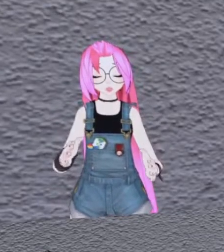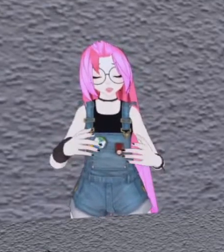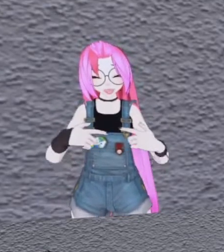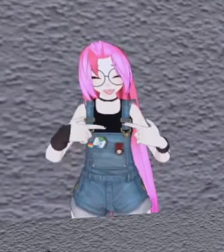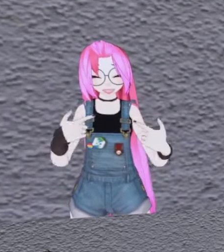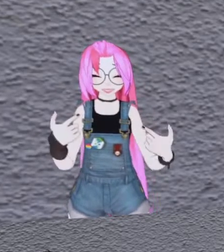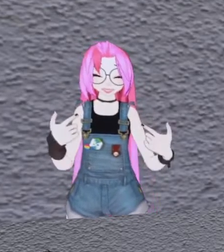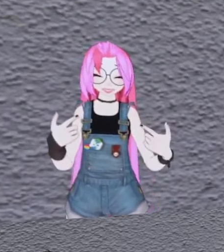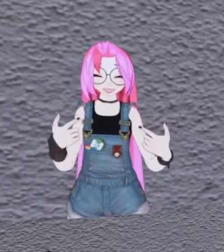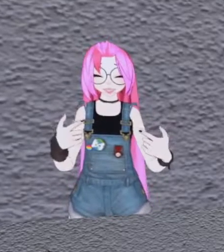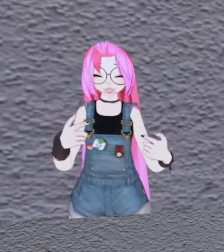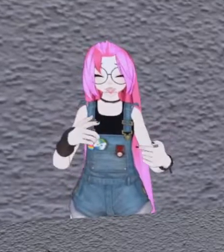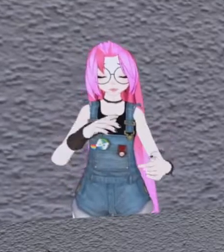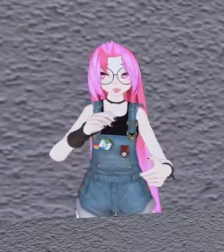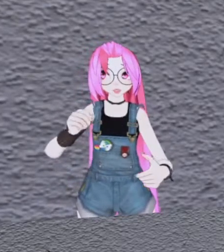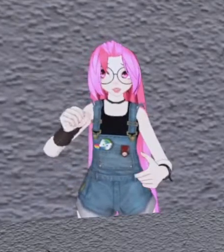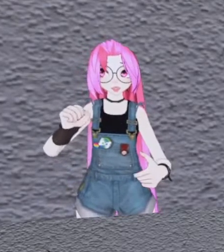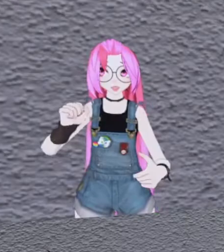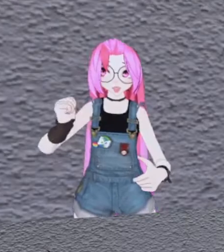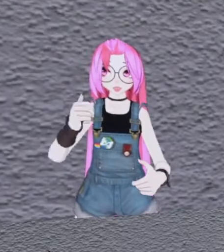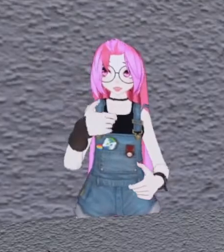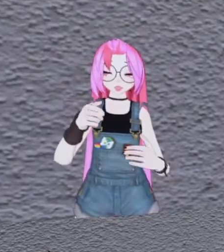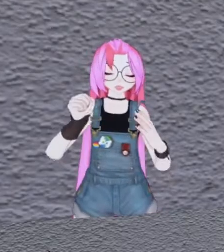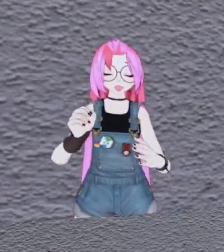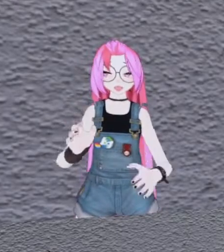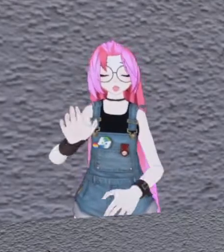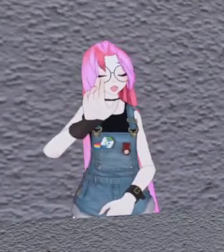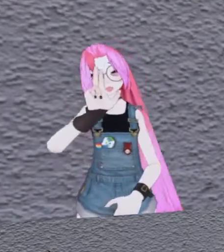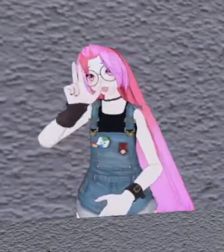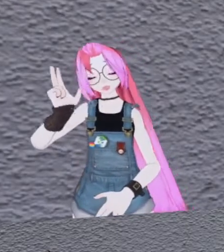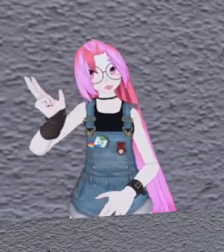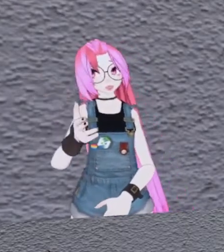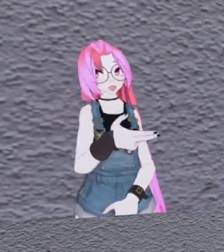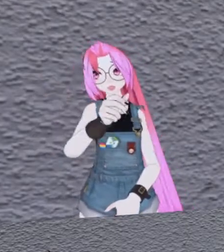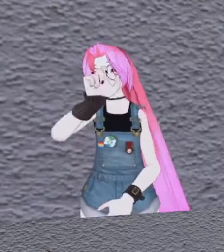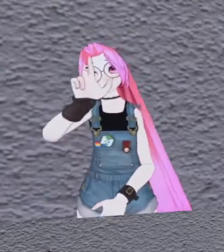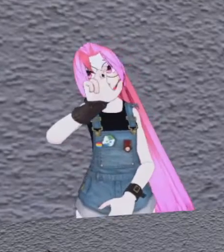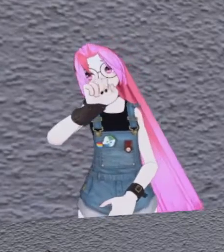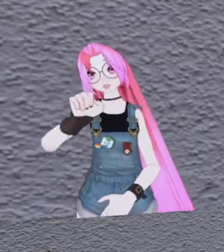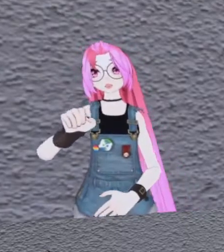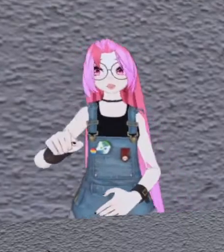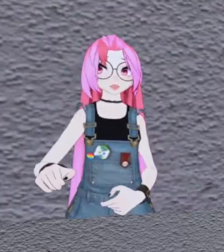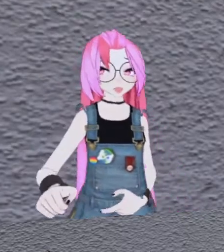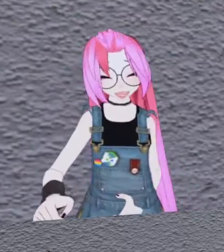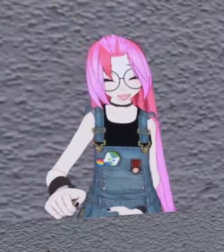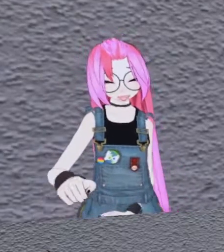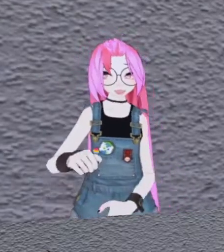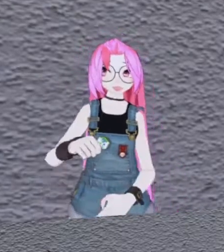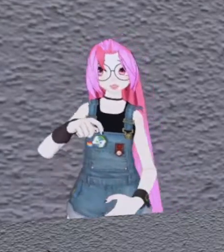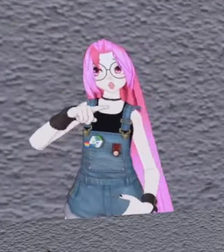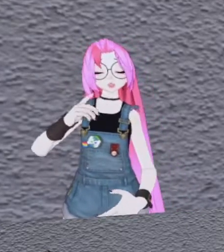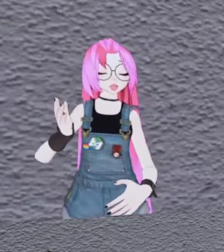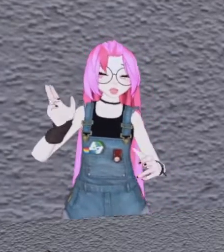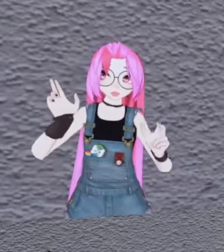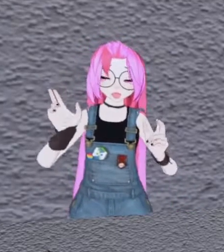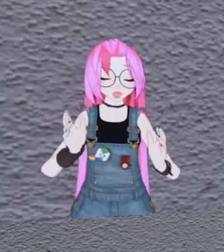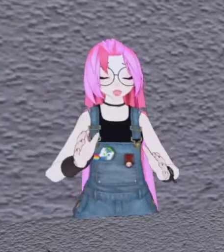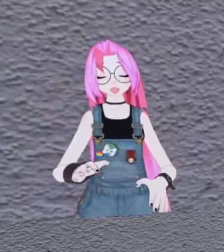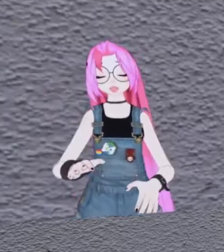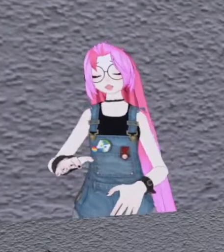with us. And all of the students were like, "Oh heck no!" Like they were like, "That sounds awful." Like, we